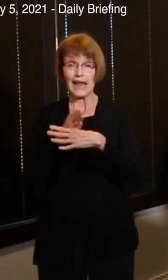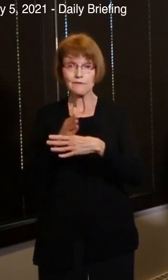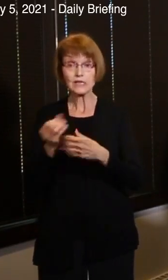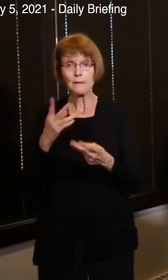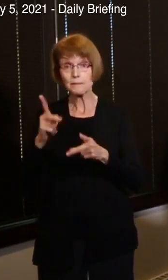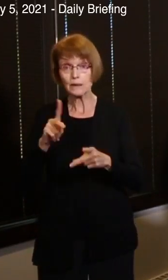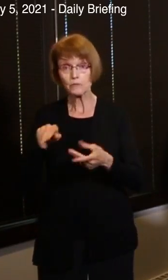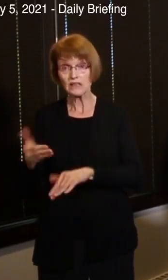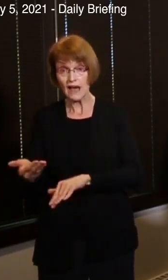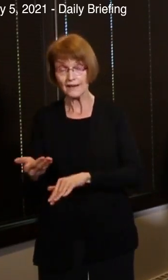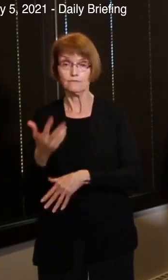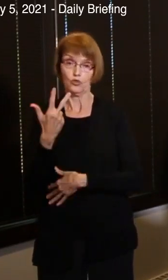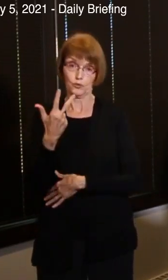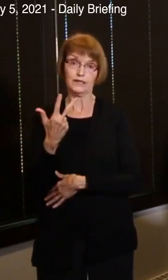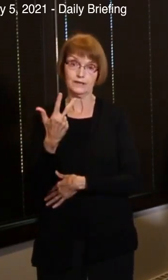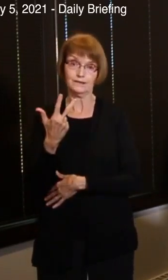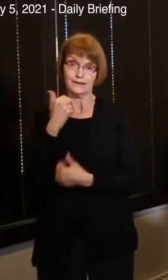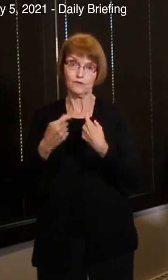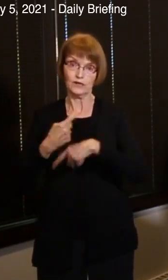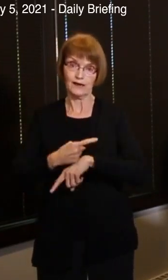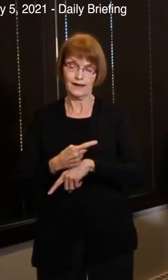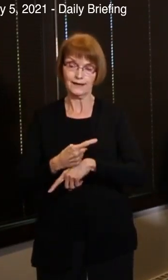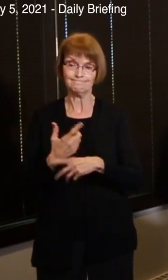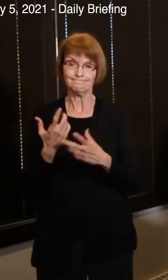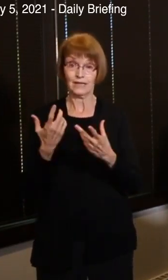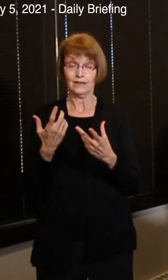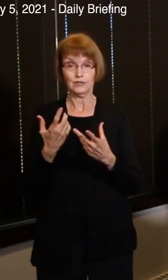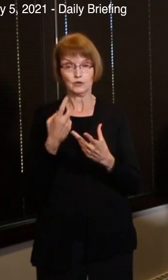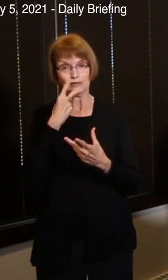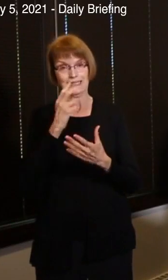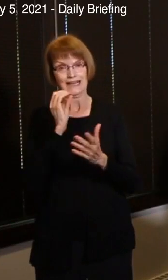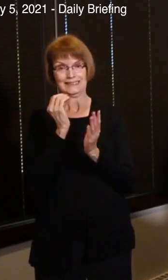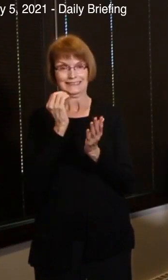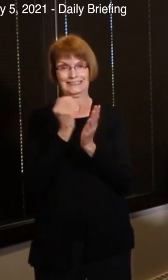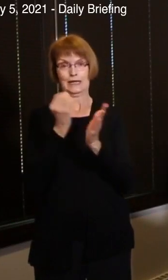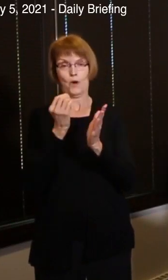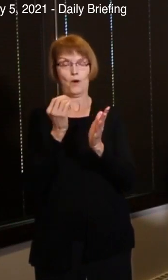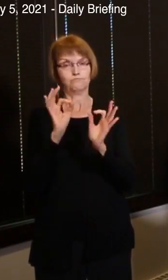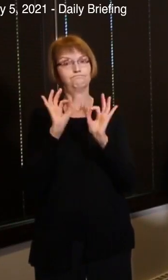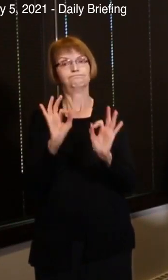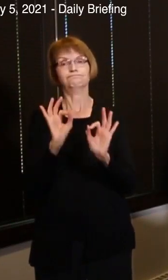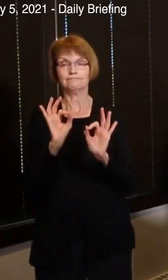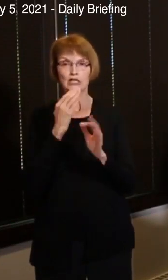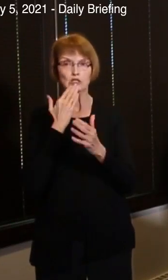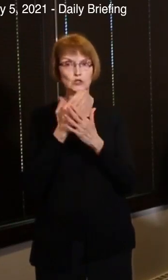average is at 3, so always good to put a 0 up on that graph.